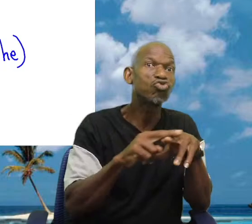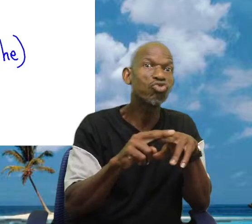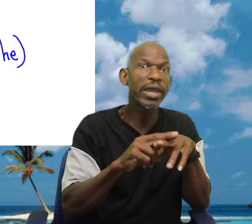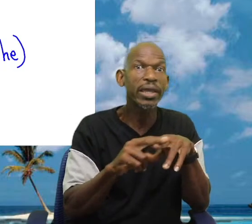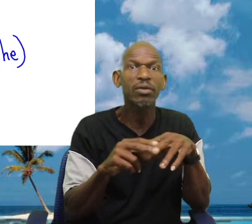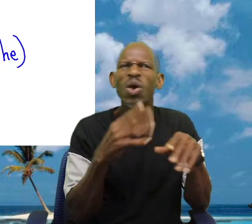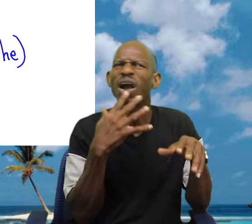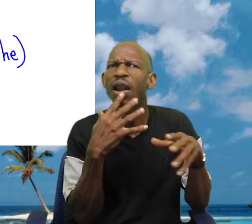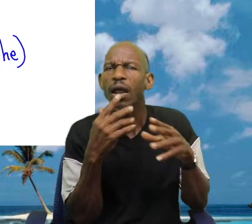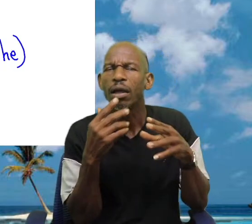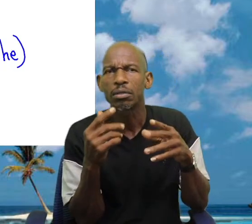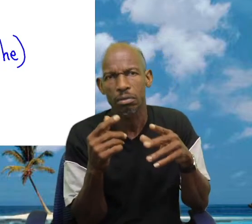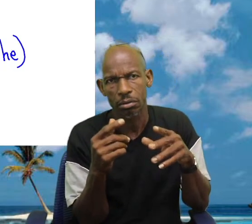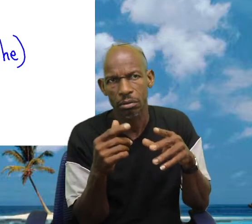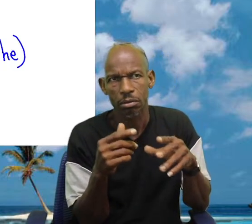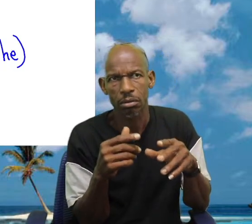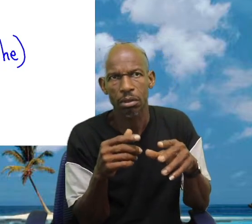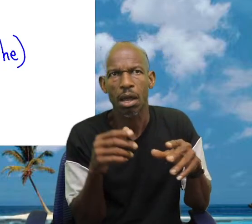adjectives